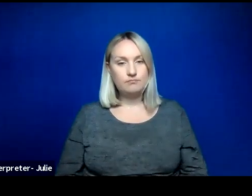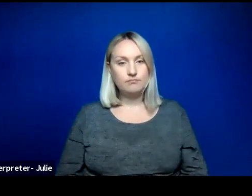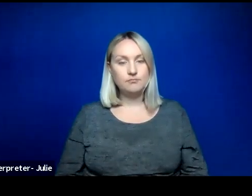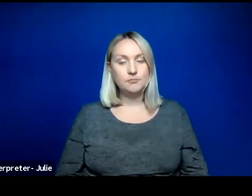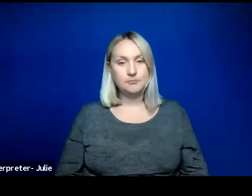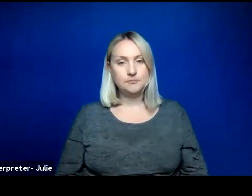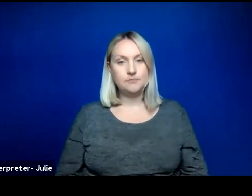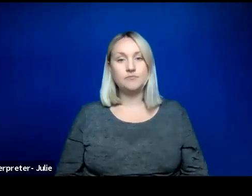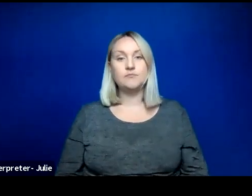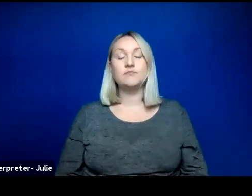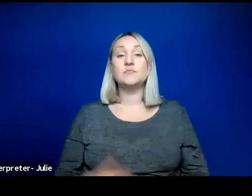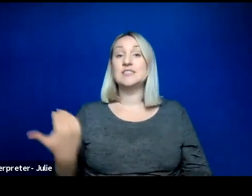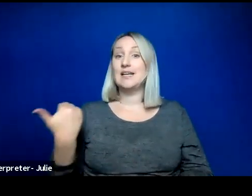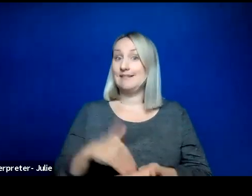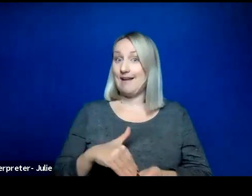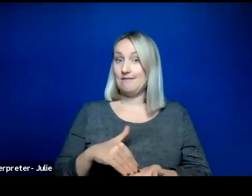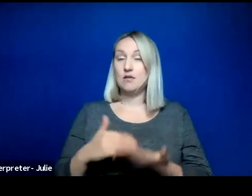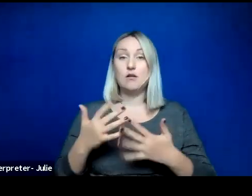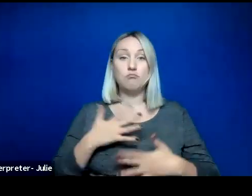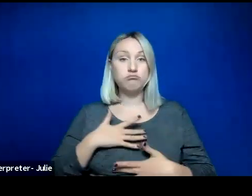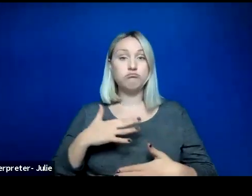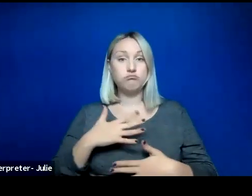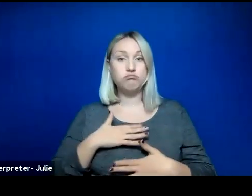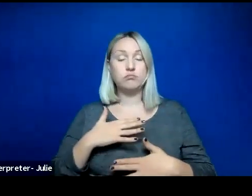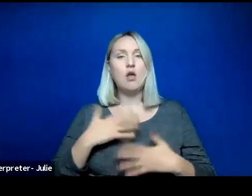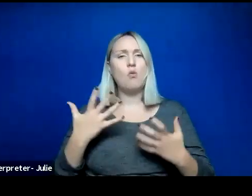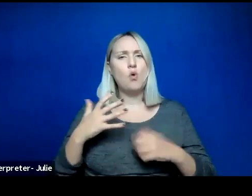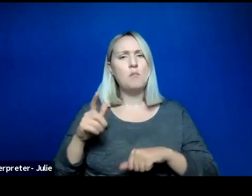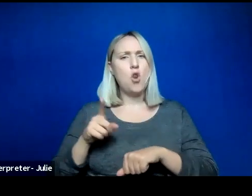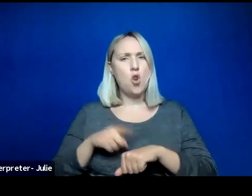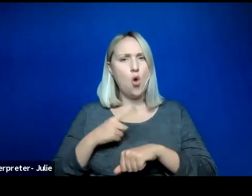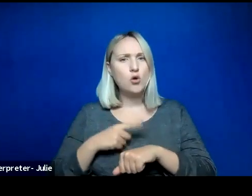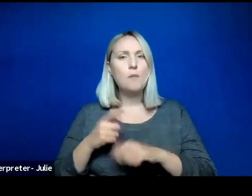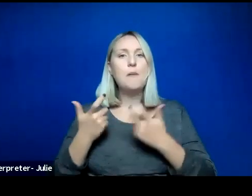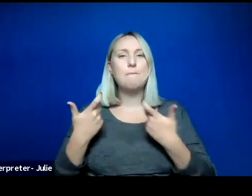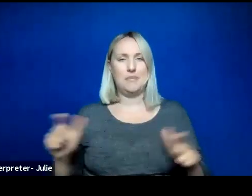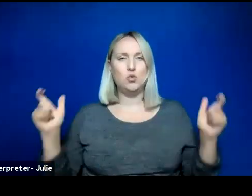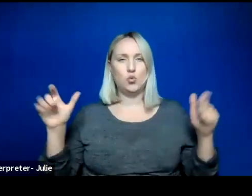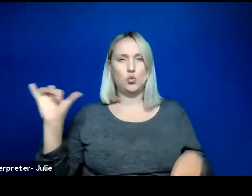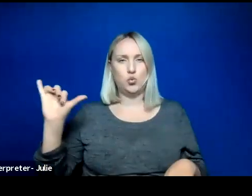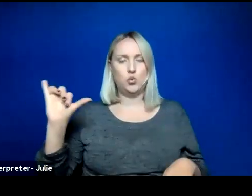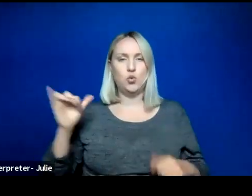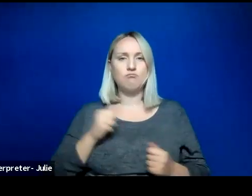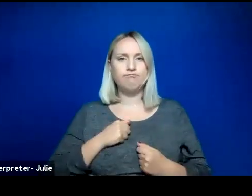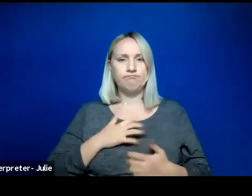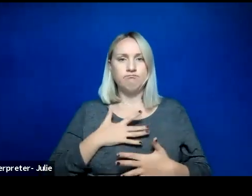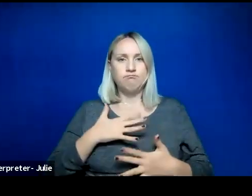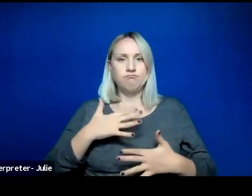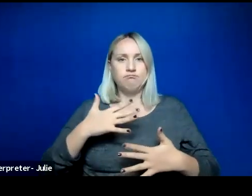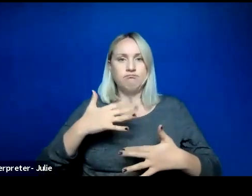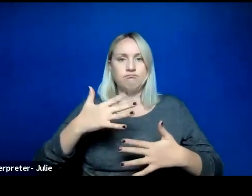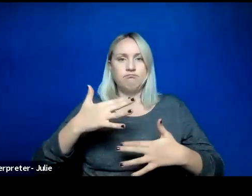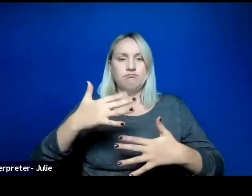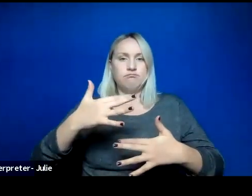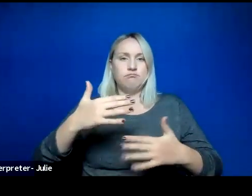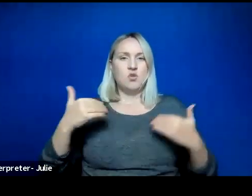And for the next few breaths, now not only do I want you to make them longer, I want you to make them bigger. See if you can breathe into the